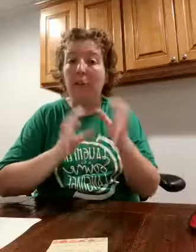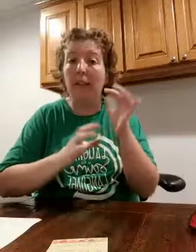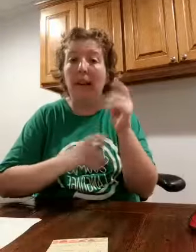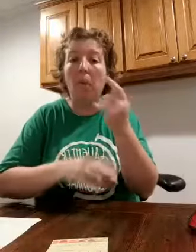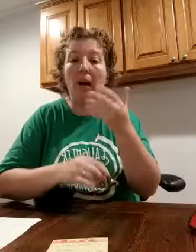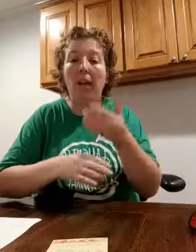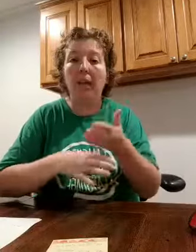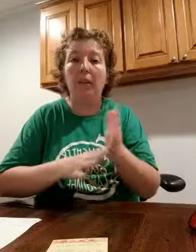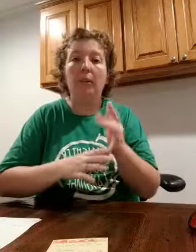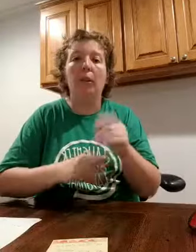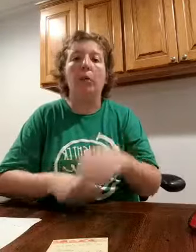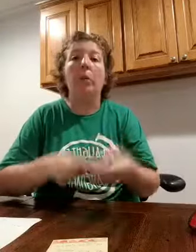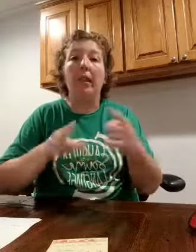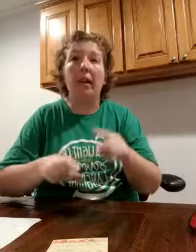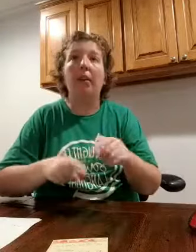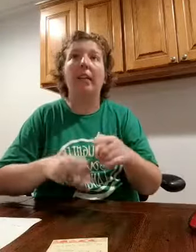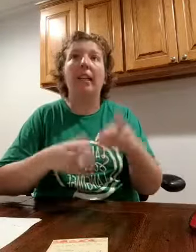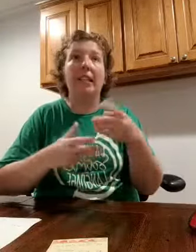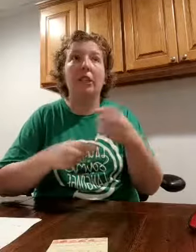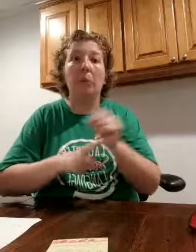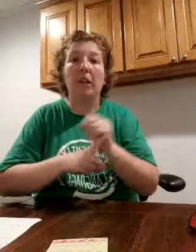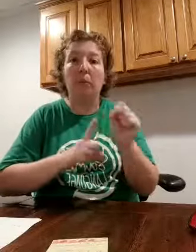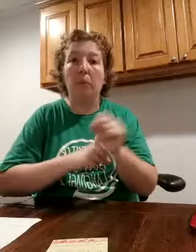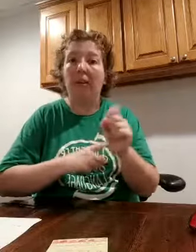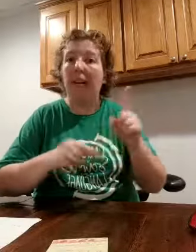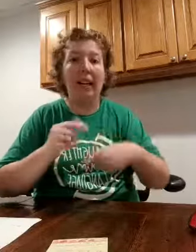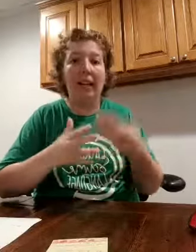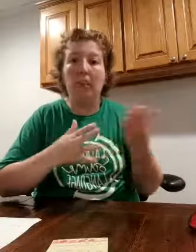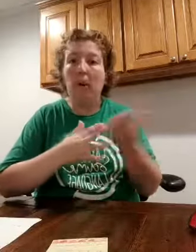That way, when they're in a situation where they can't get a break,